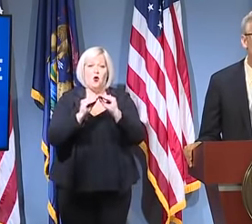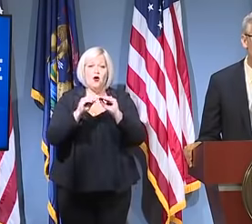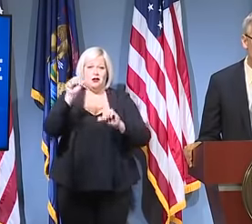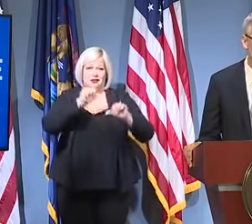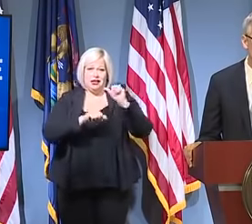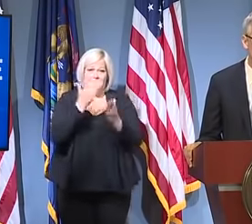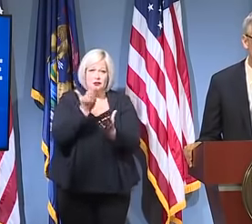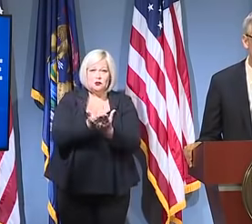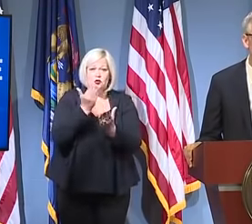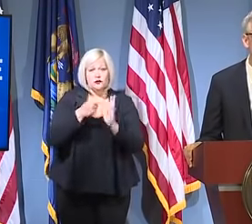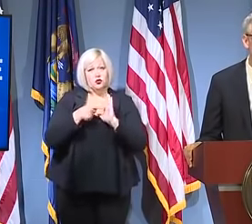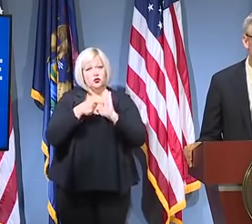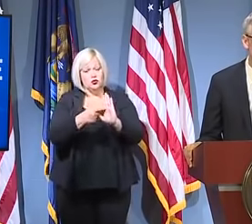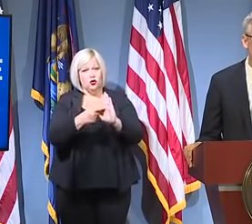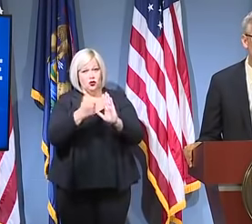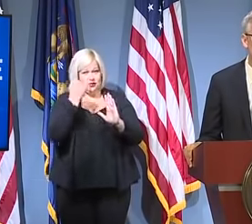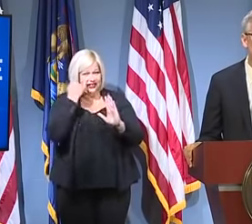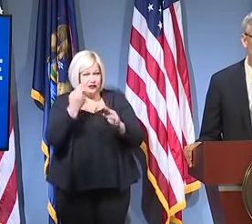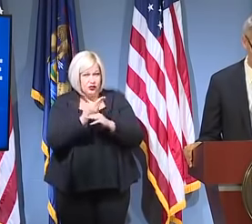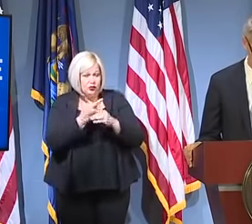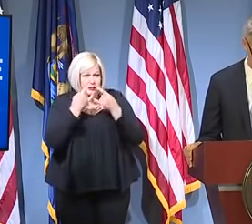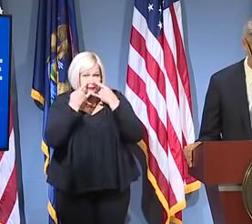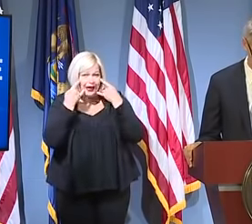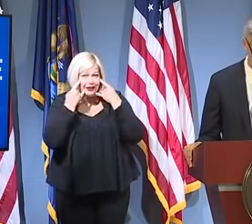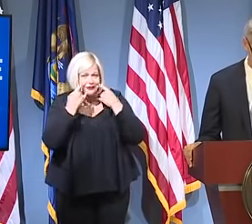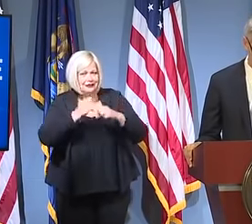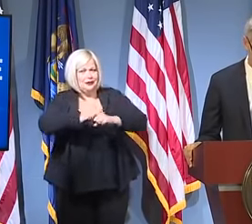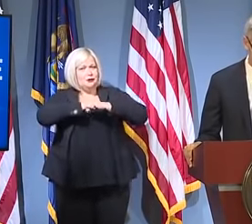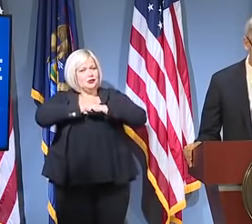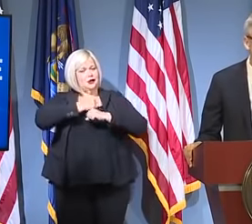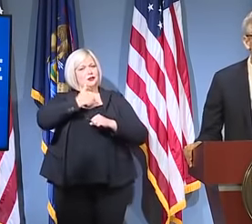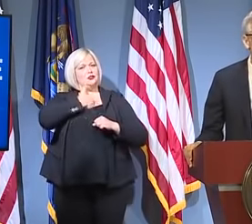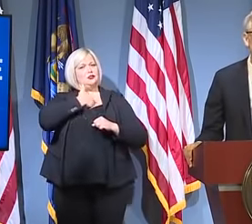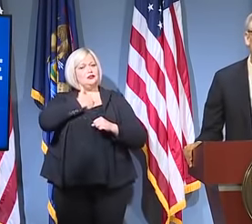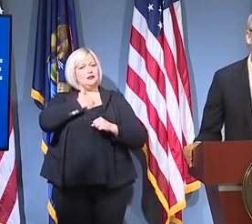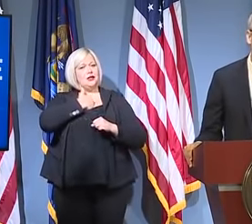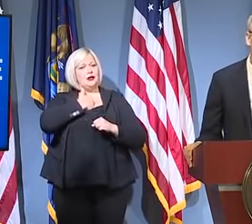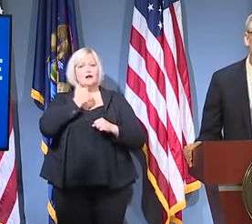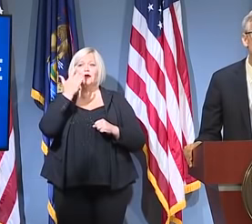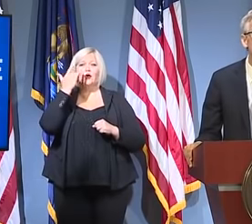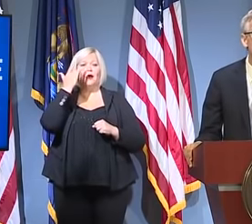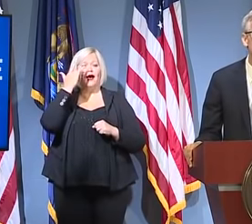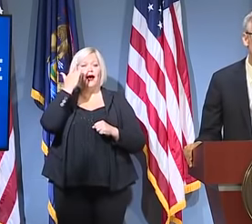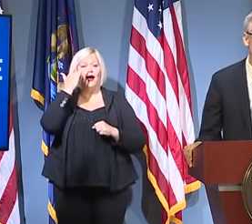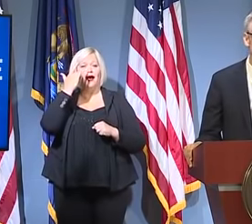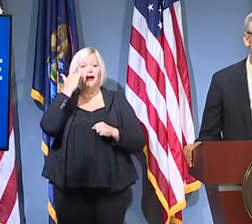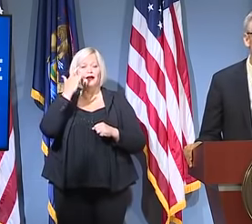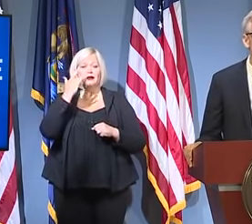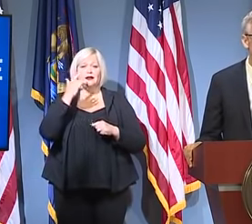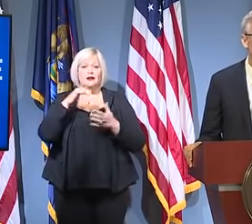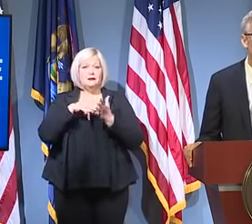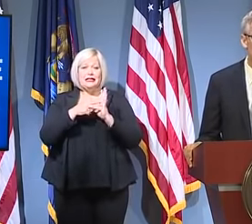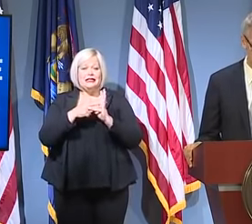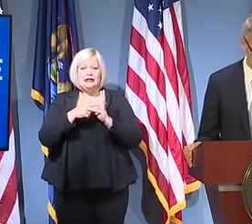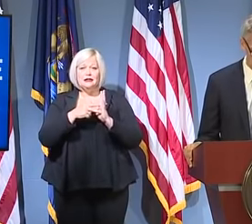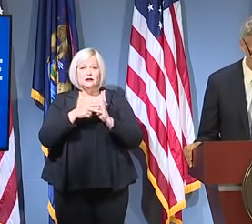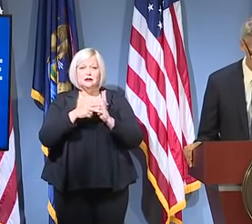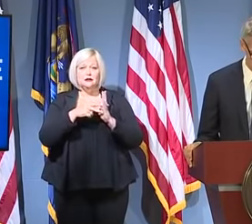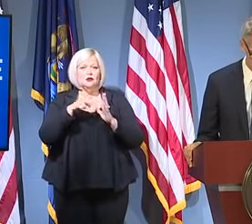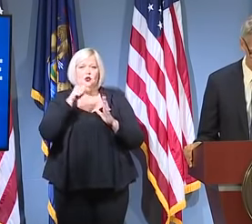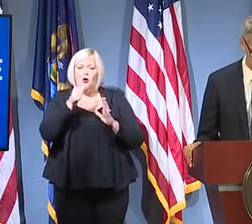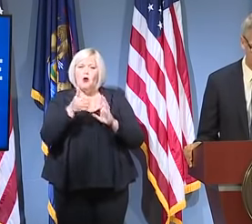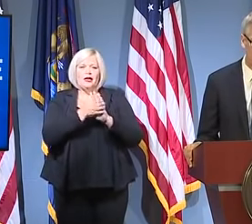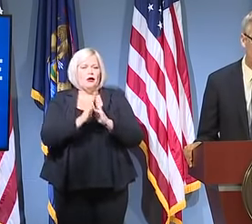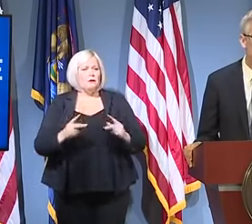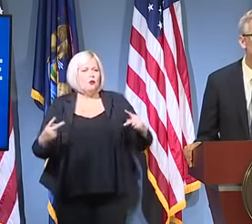when you wear a mask, it can protect yourself. That's because it can prevent you from getting the disease in its most severe